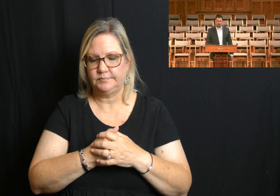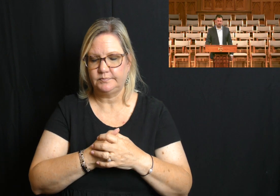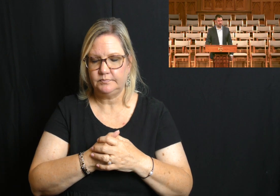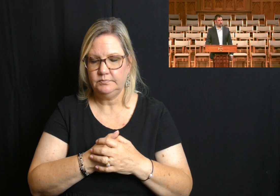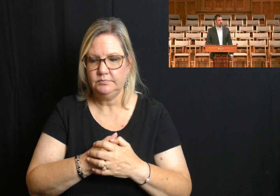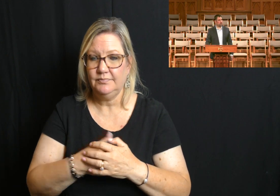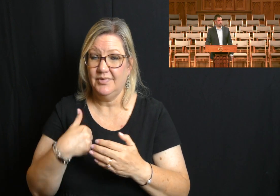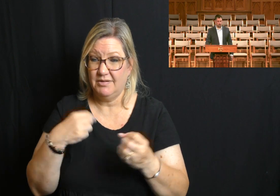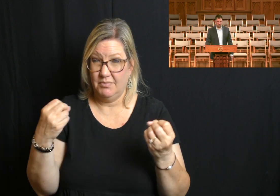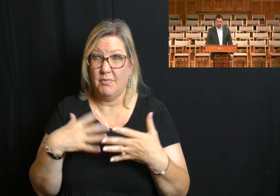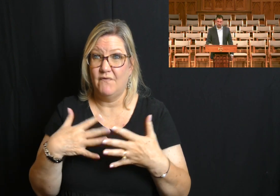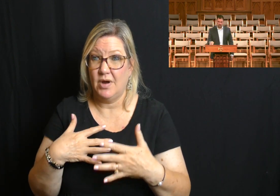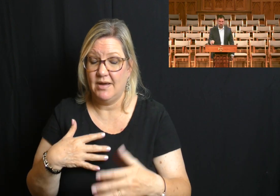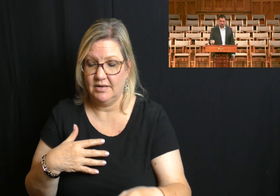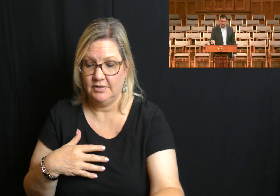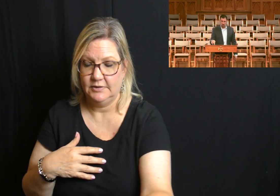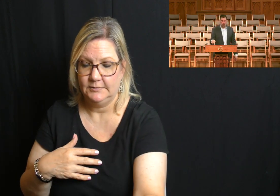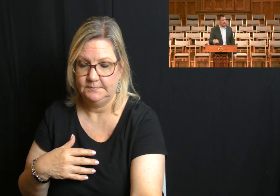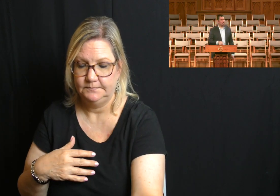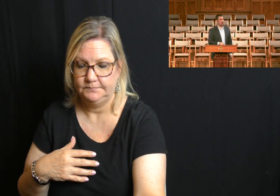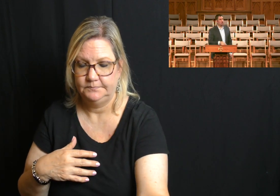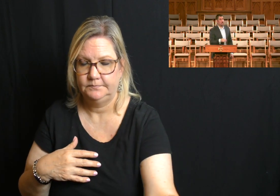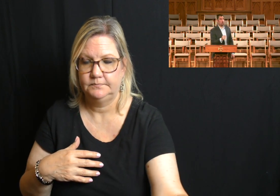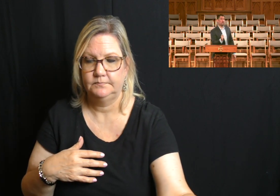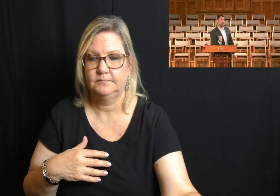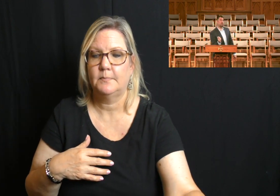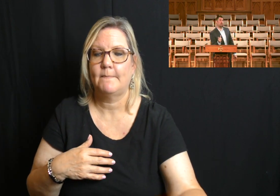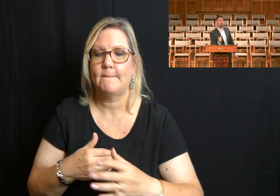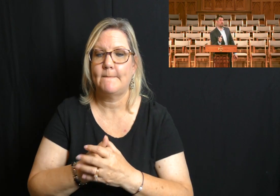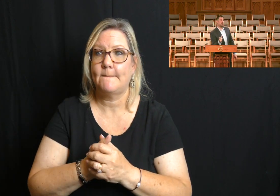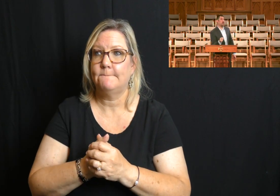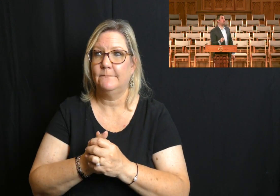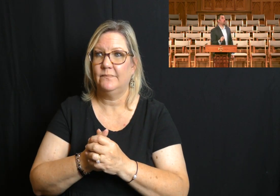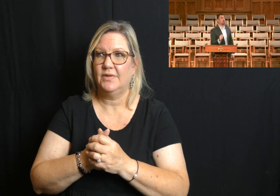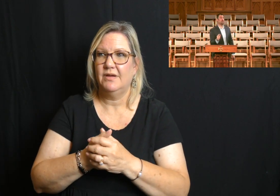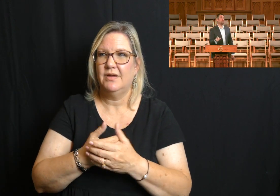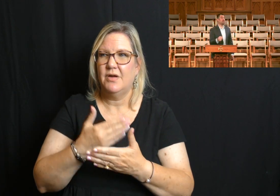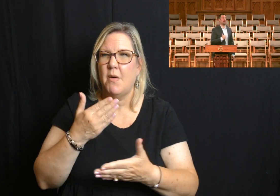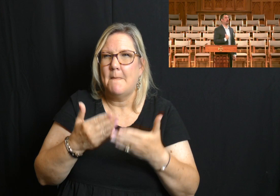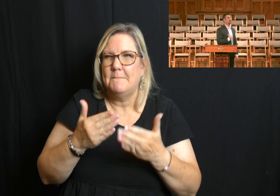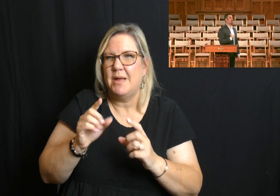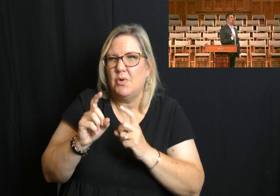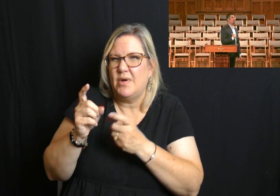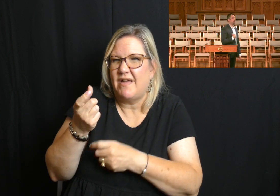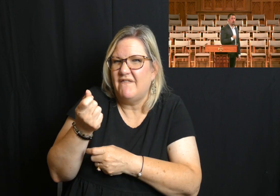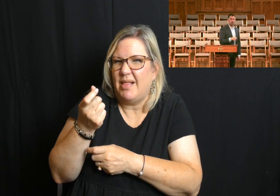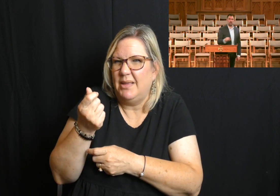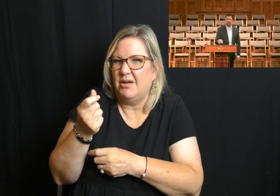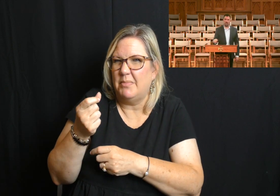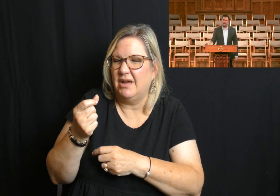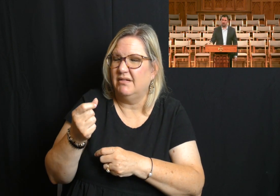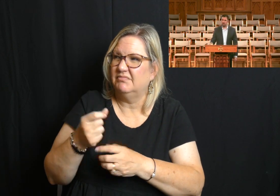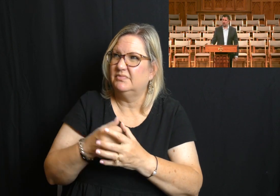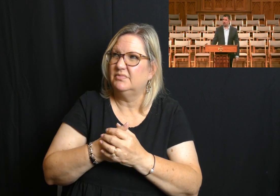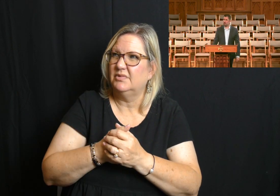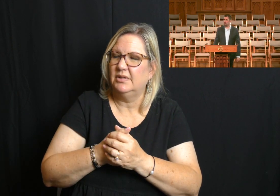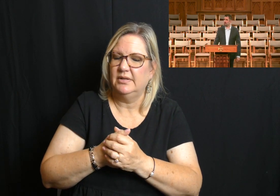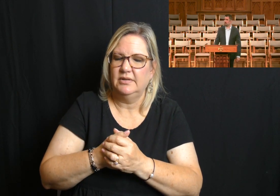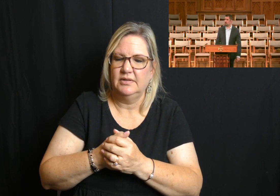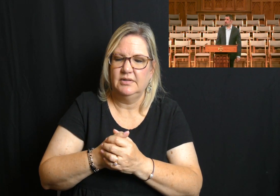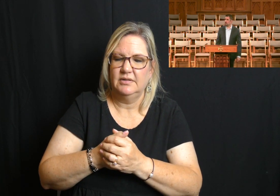I'm afraid. And let me tell you, then we give a little bit to God. We don't give that out of a loving heart. We give that out of